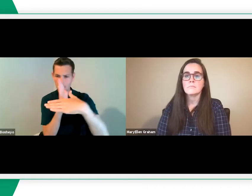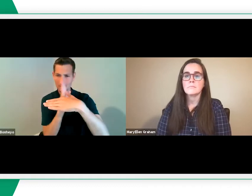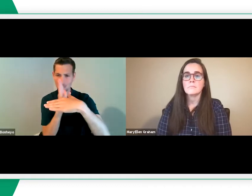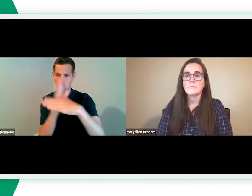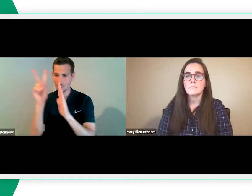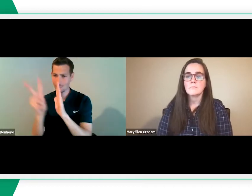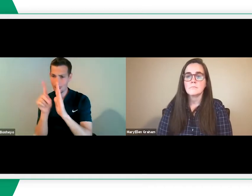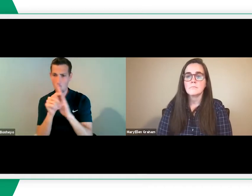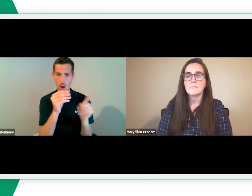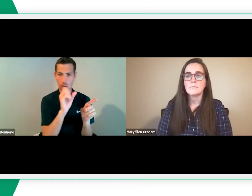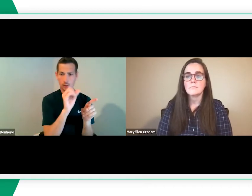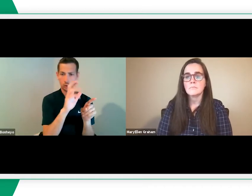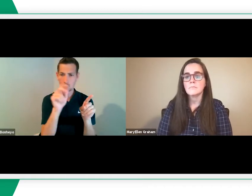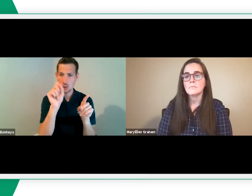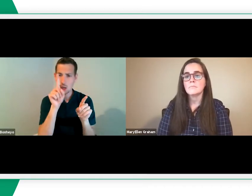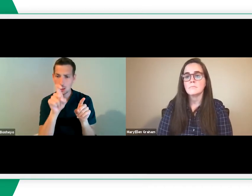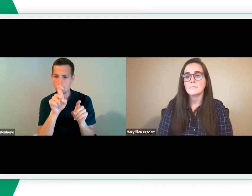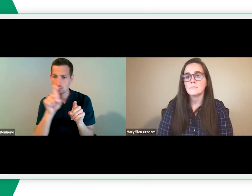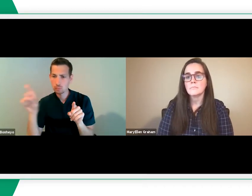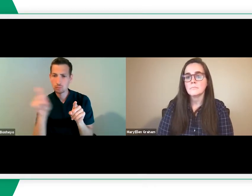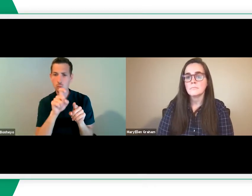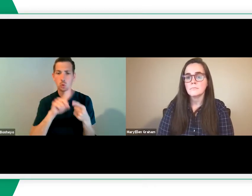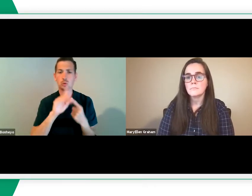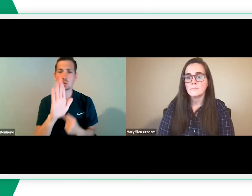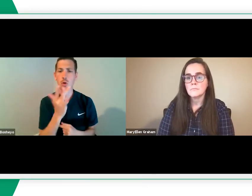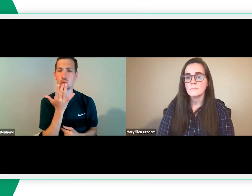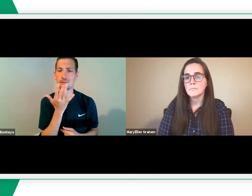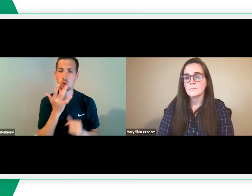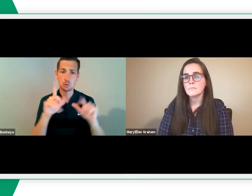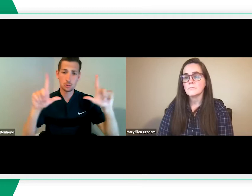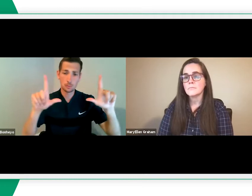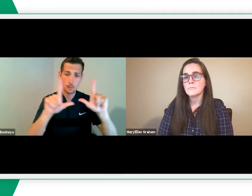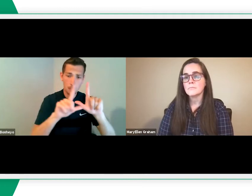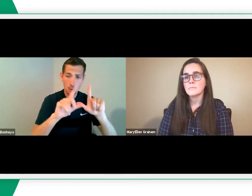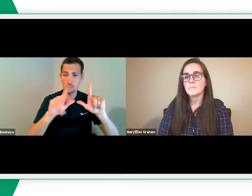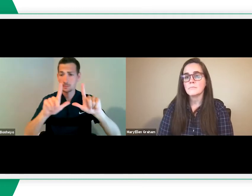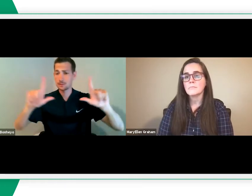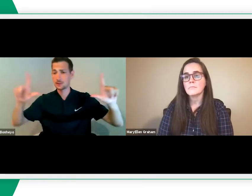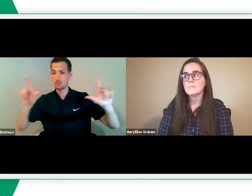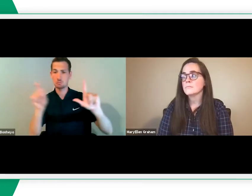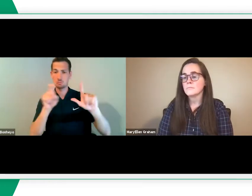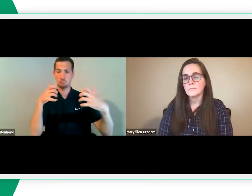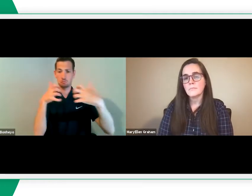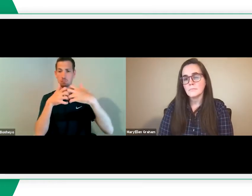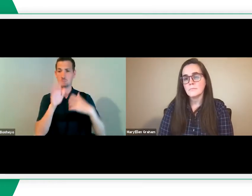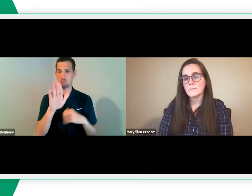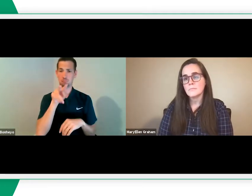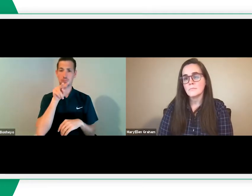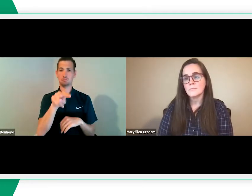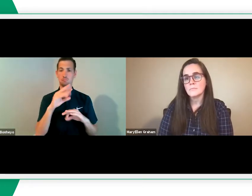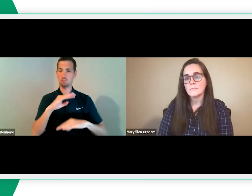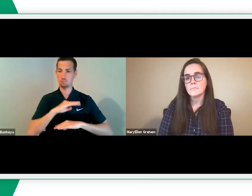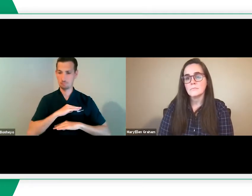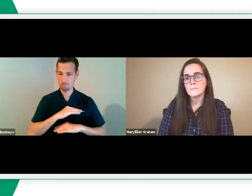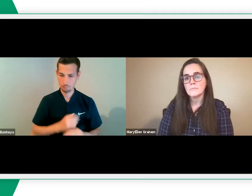on the other side. There is a little divider between the two, between the divider and us. You can slide that back and forth to your preference if you prefer to see